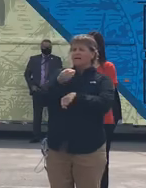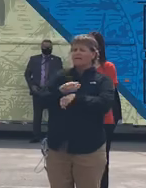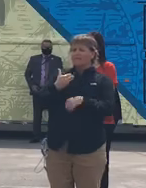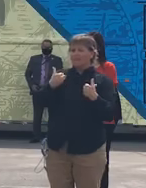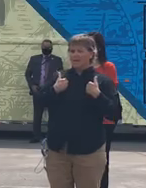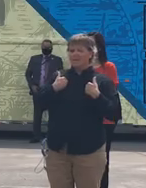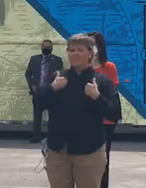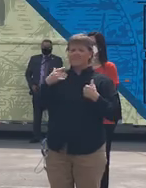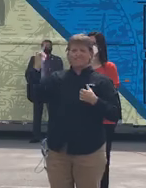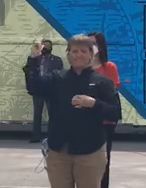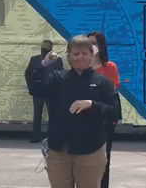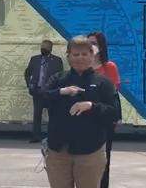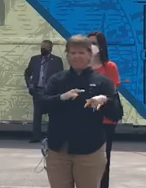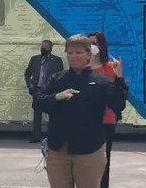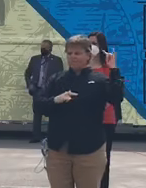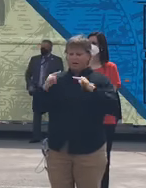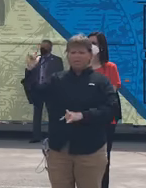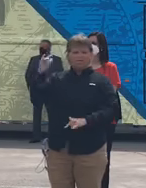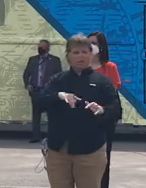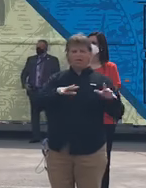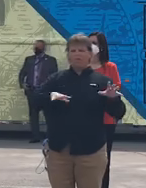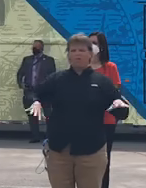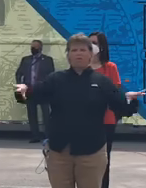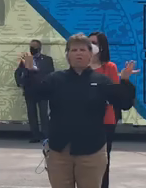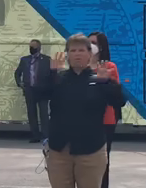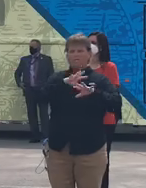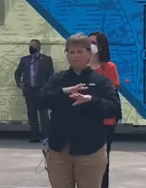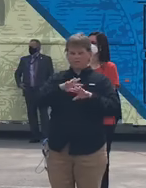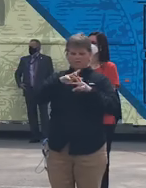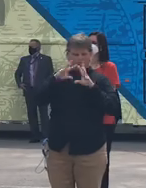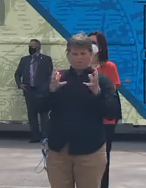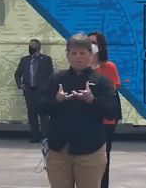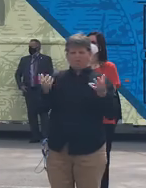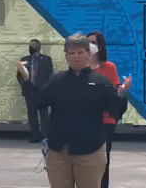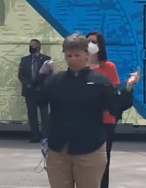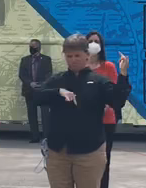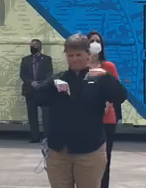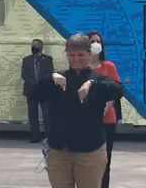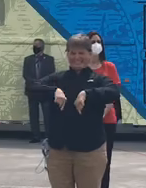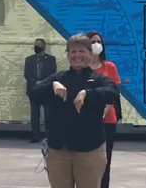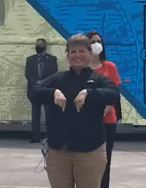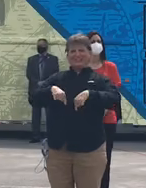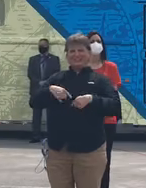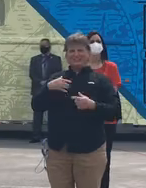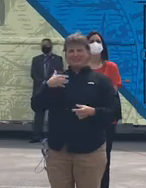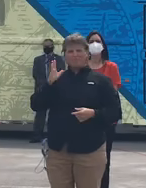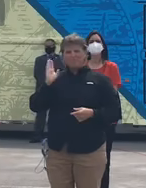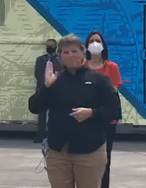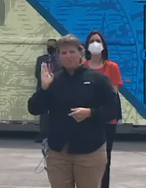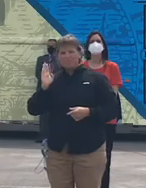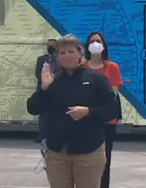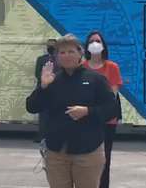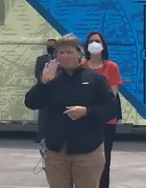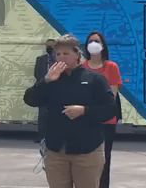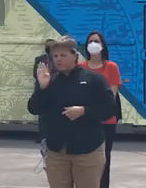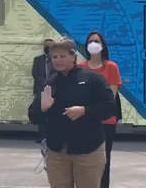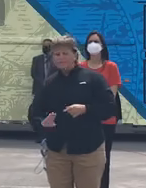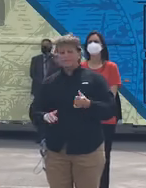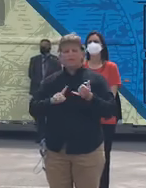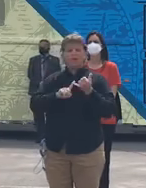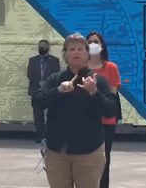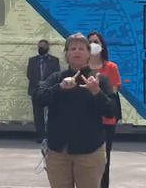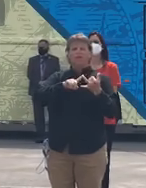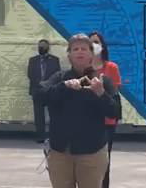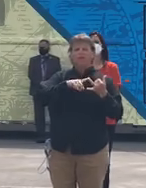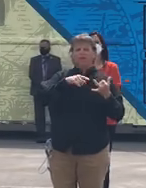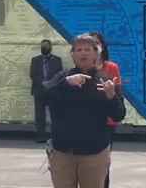here. So you get a place like maybe Brazil, if they have an outbreak going on, it's problematic if people bring the virus to